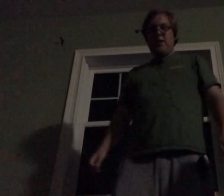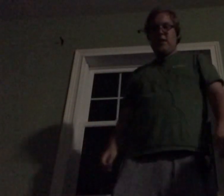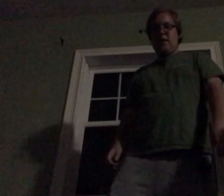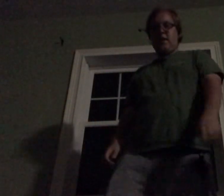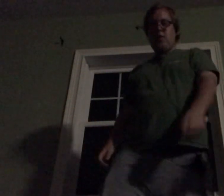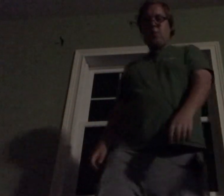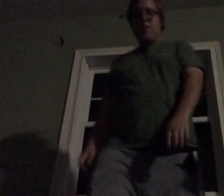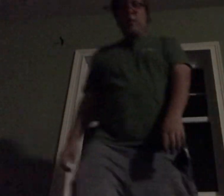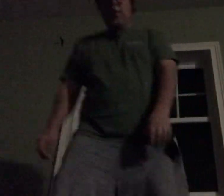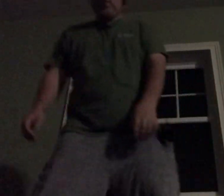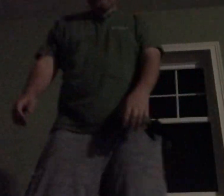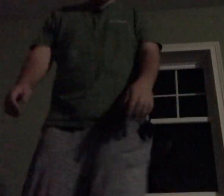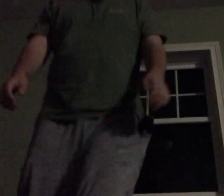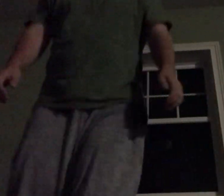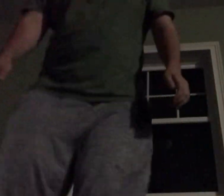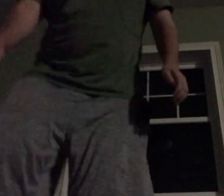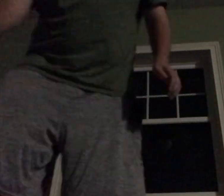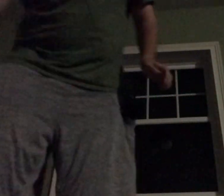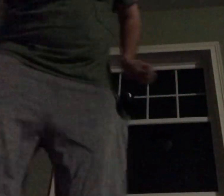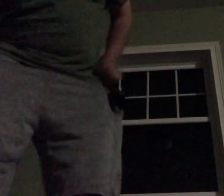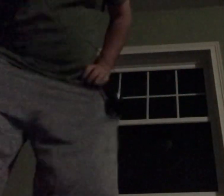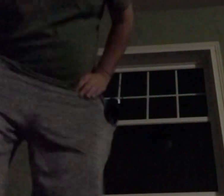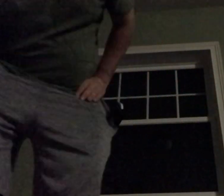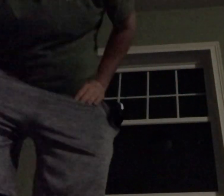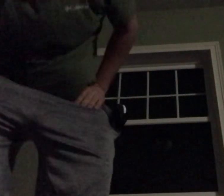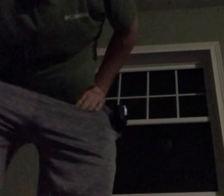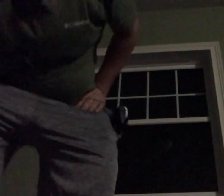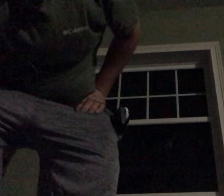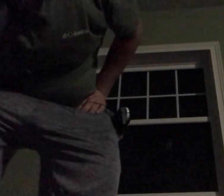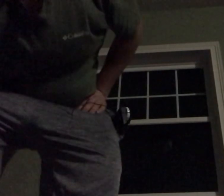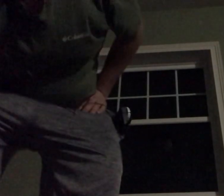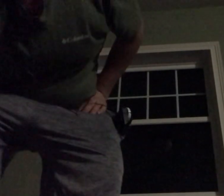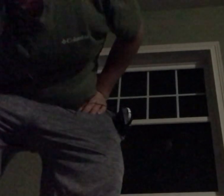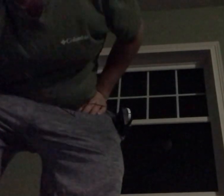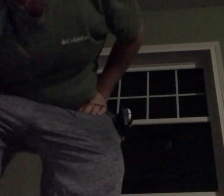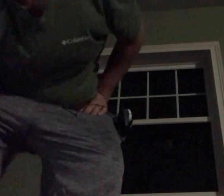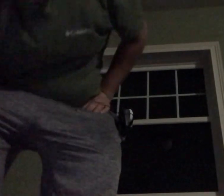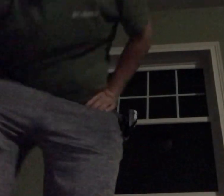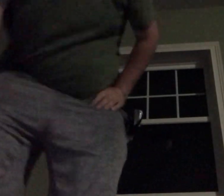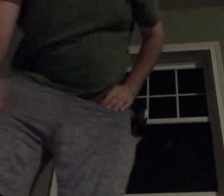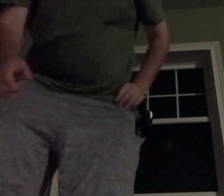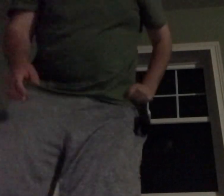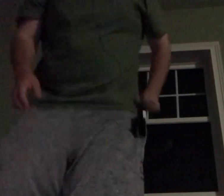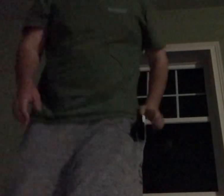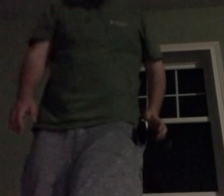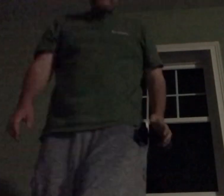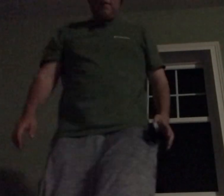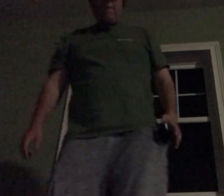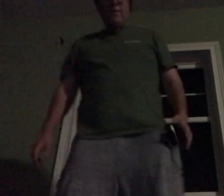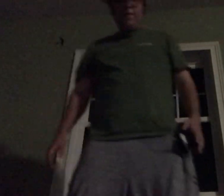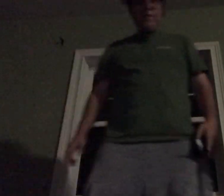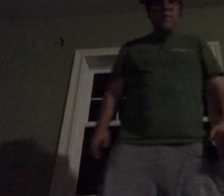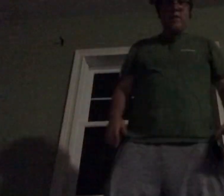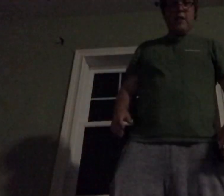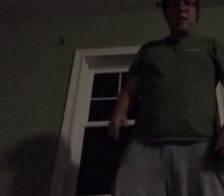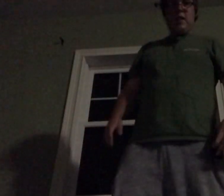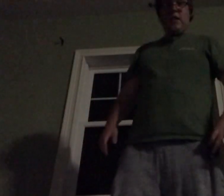yeah, I hope you all have been like enjoying tour so far. And yeah.